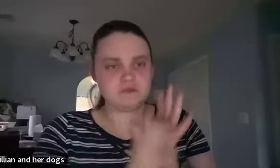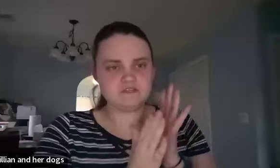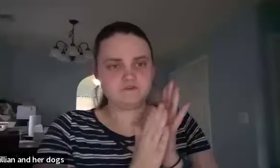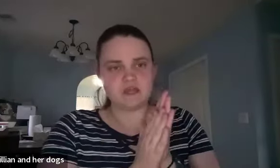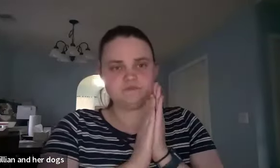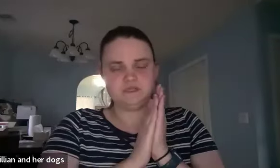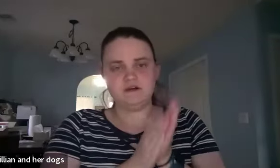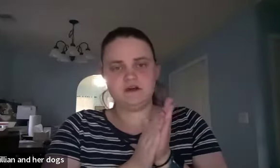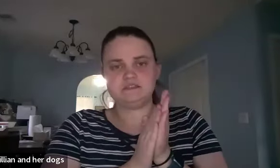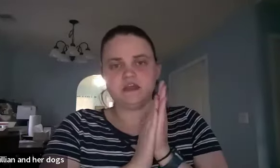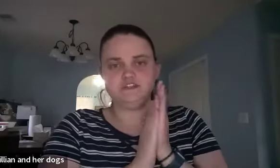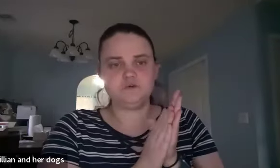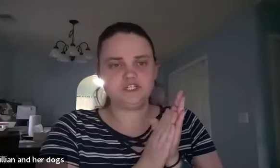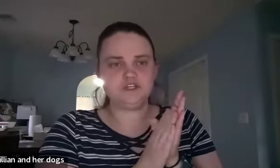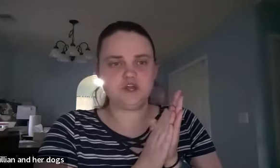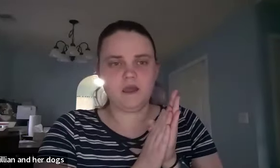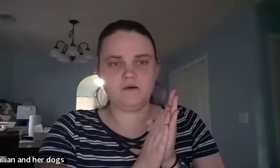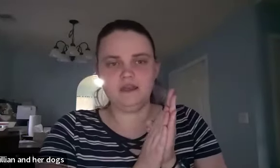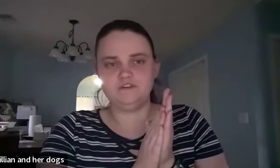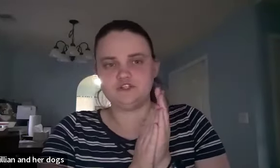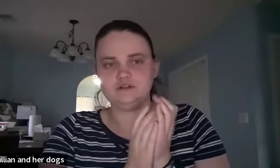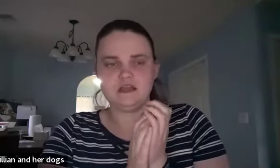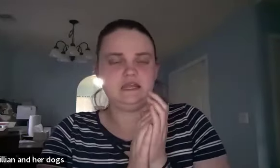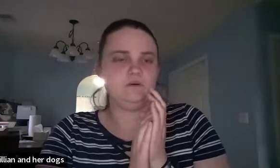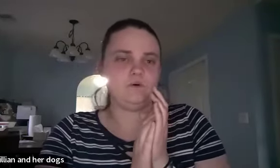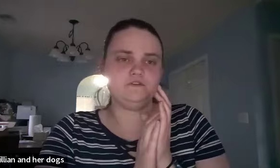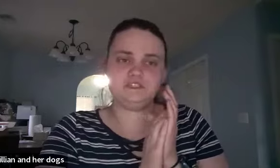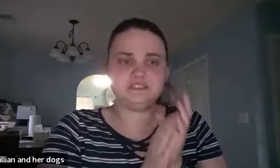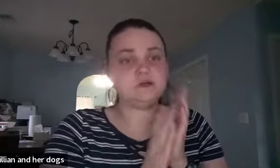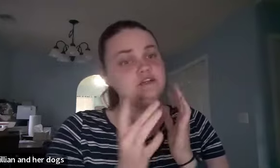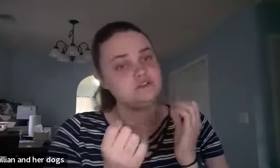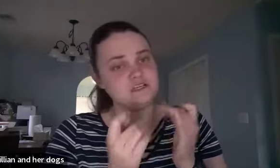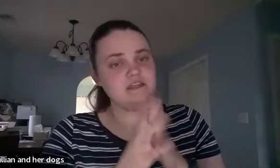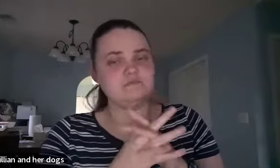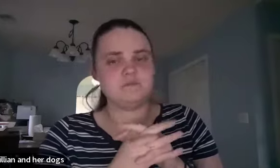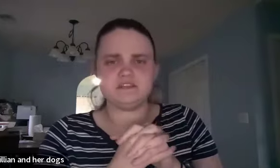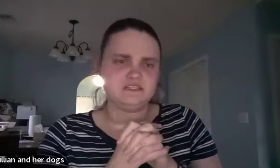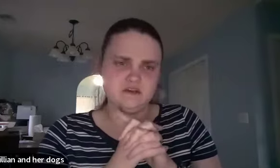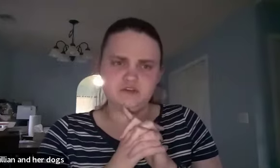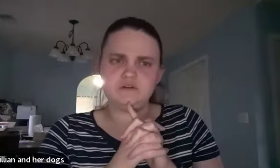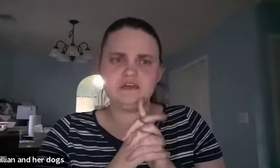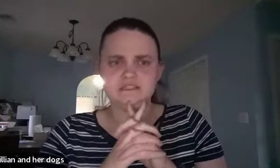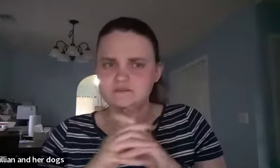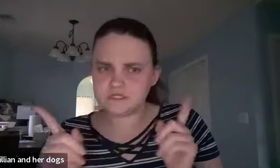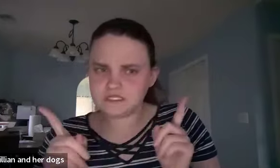the reason for that is because I don't want you to go out and if you start signing or if you see someone and you start signing them numbers and they tell you